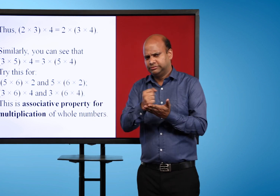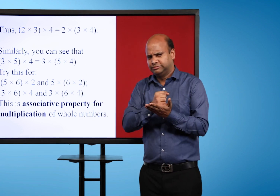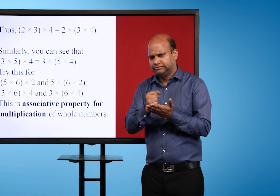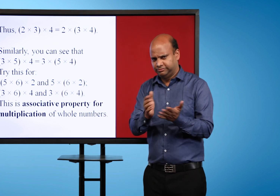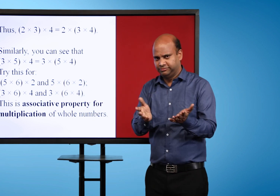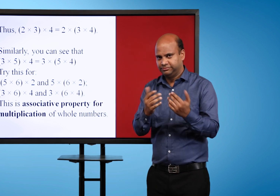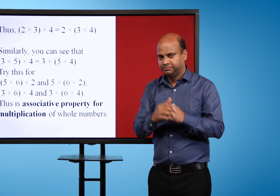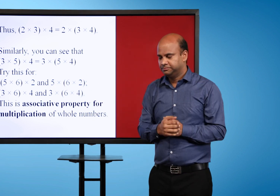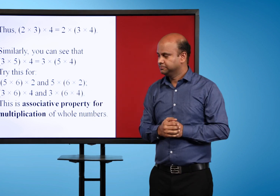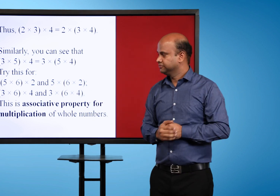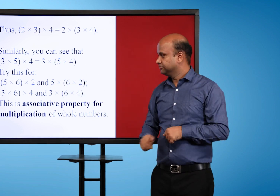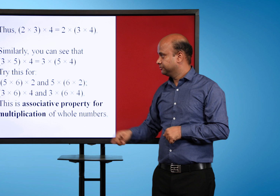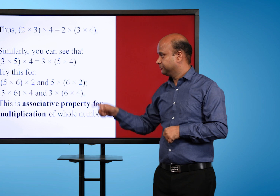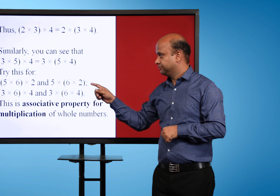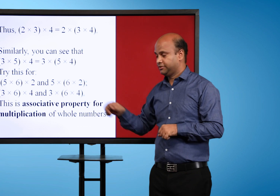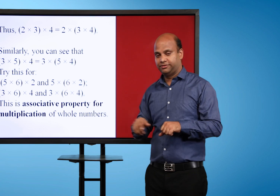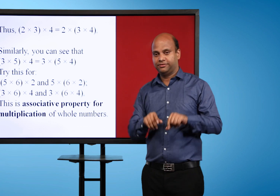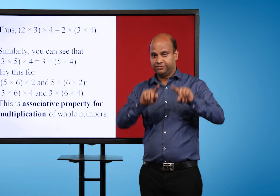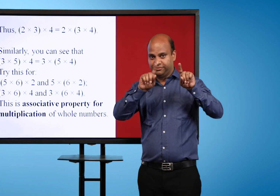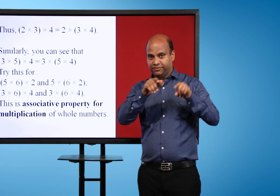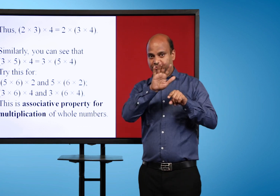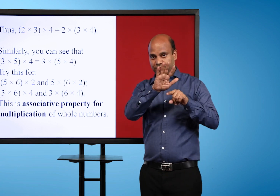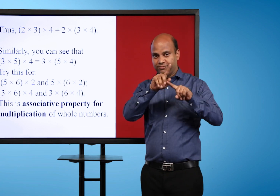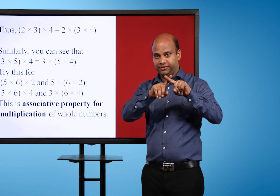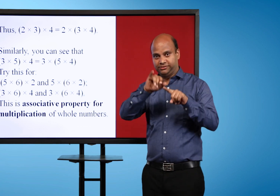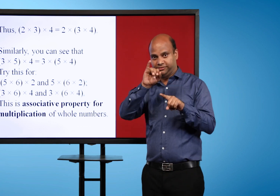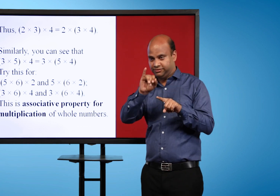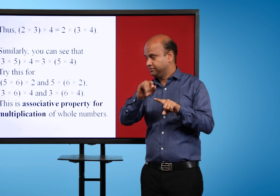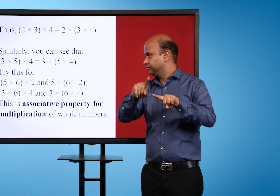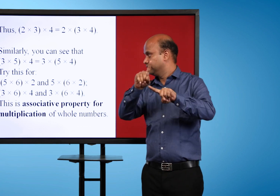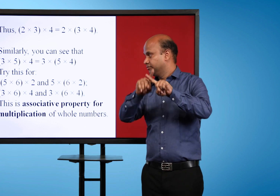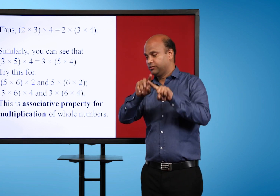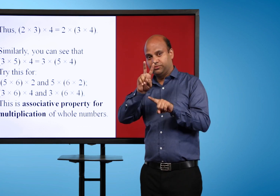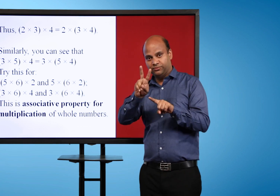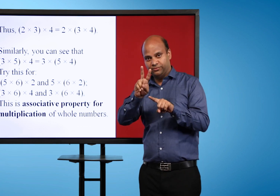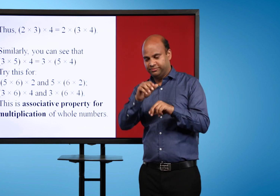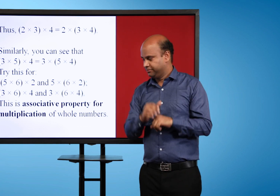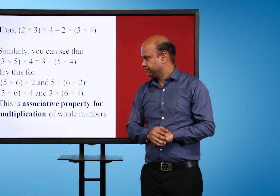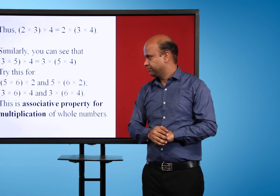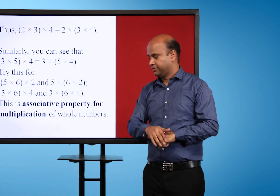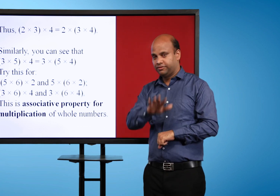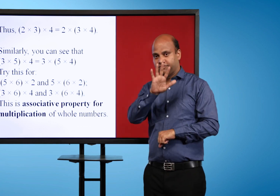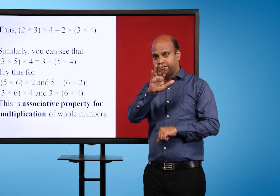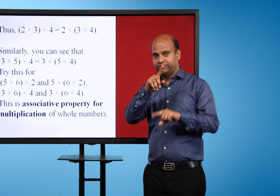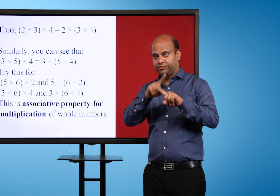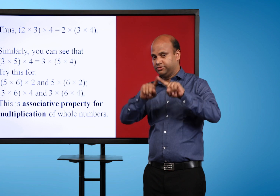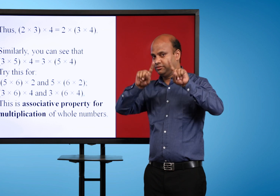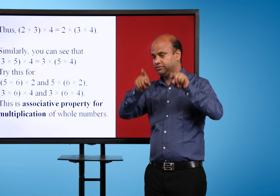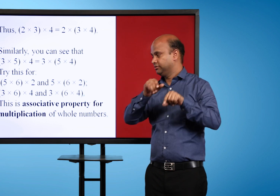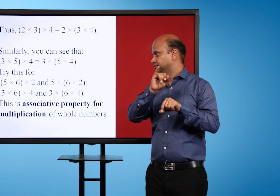Try this for, within brackets, 5 multiplied by 6 multiplied by 2 and 5